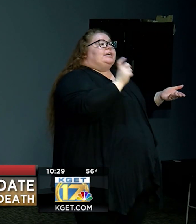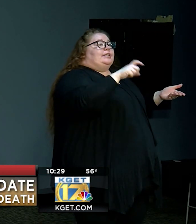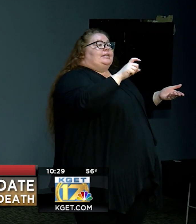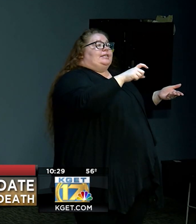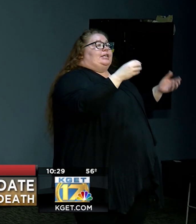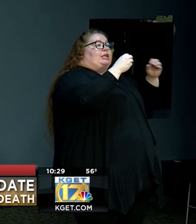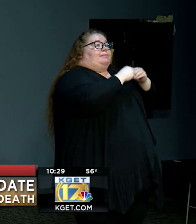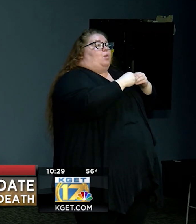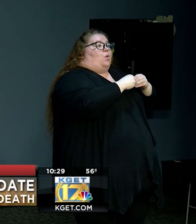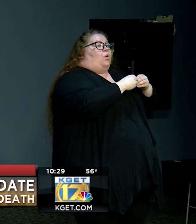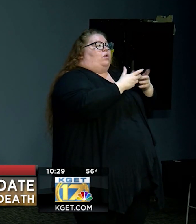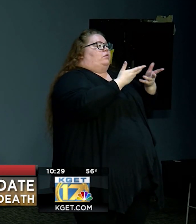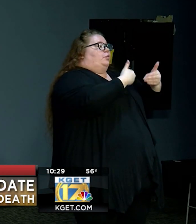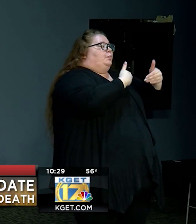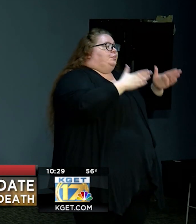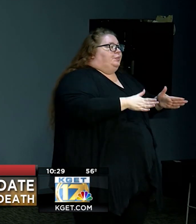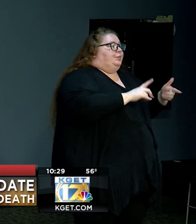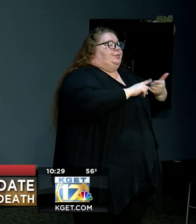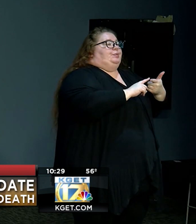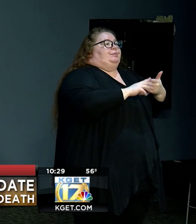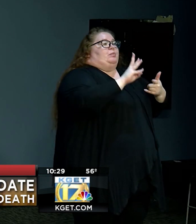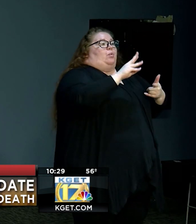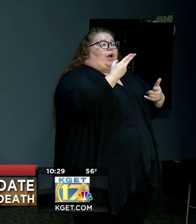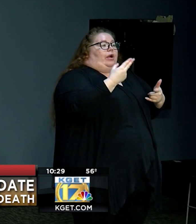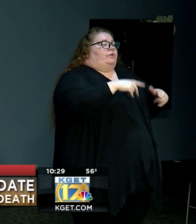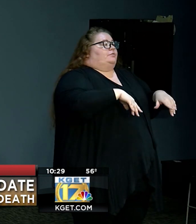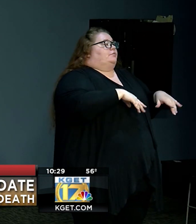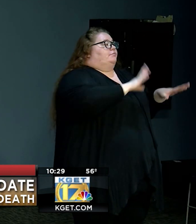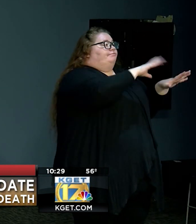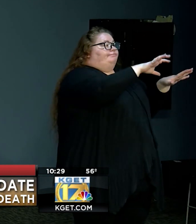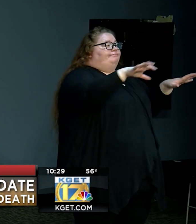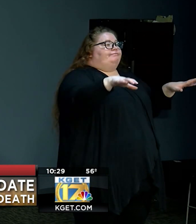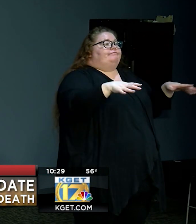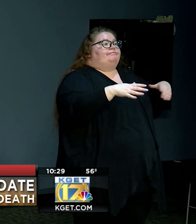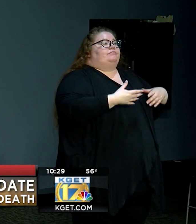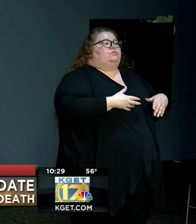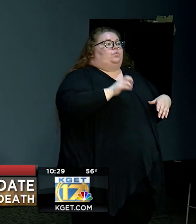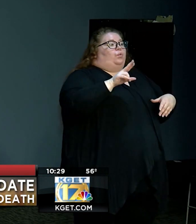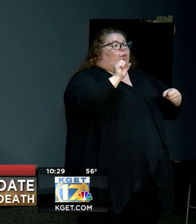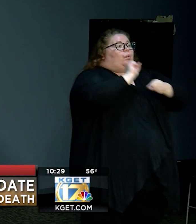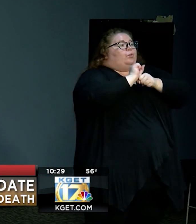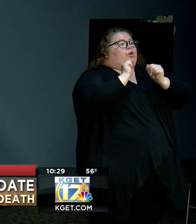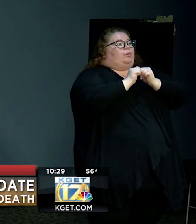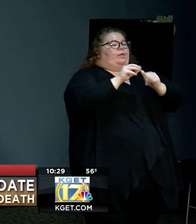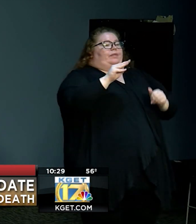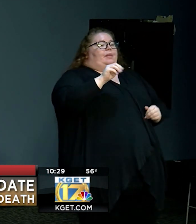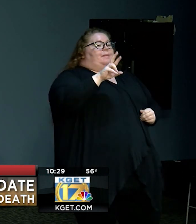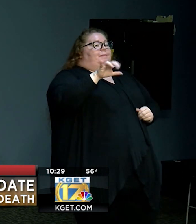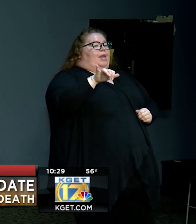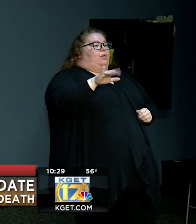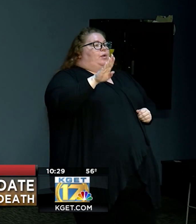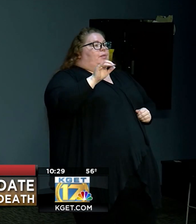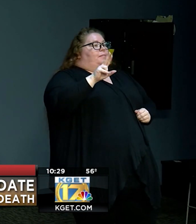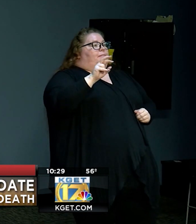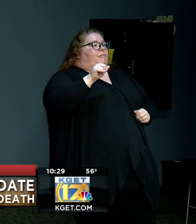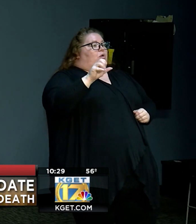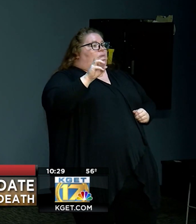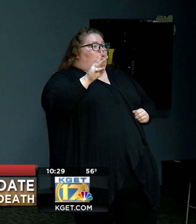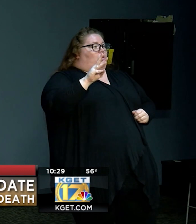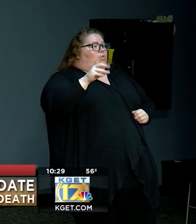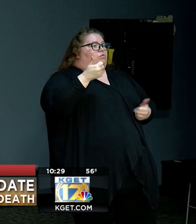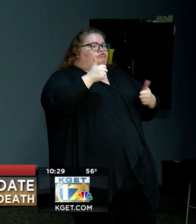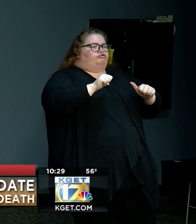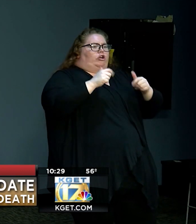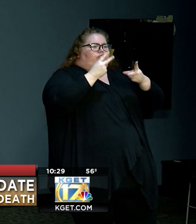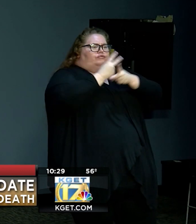free warehouse to keep that, or working with Mary Barlow to try and figure out the digital divide in